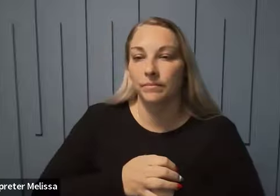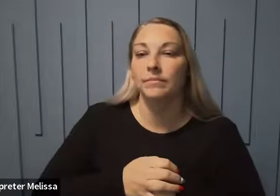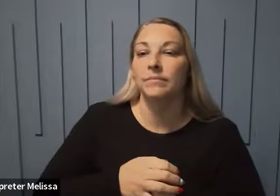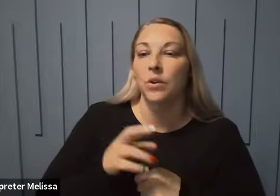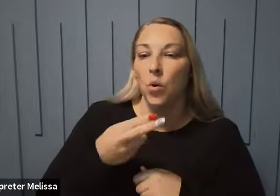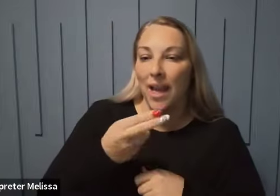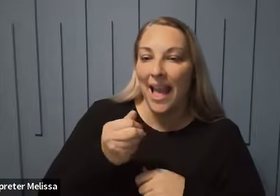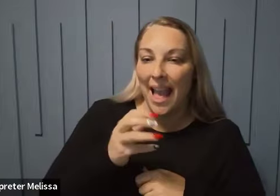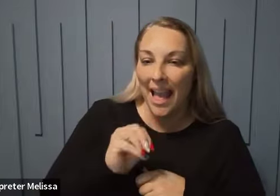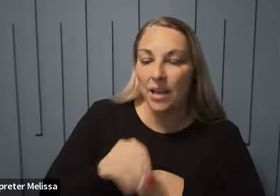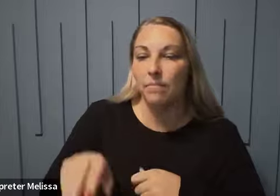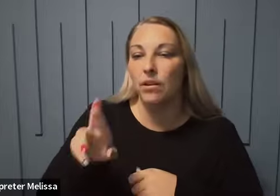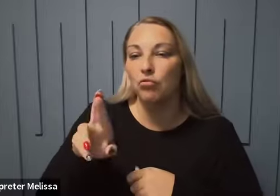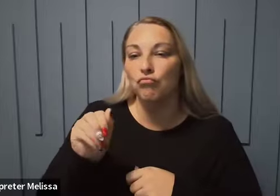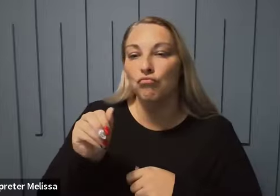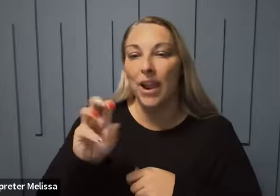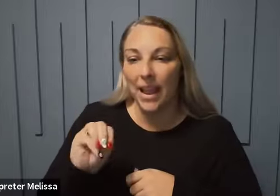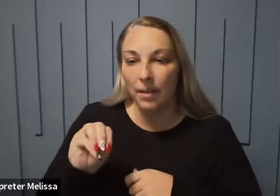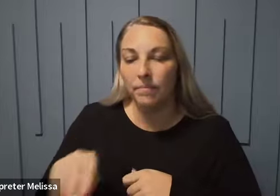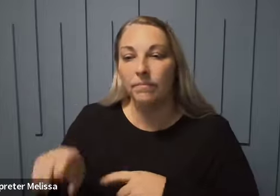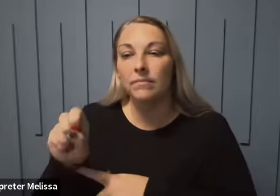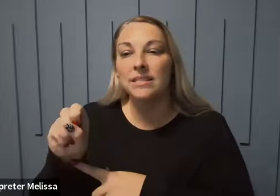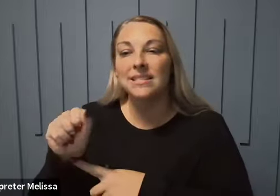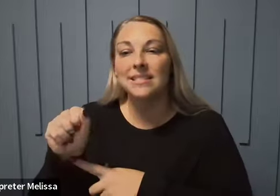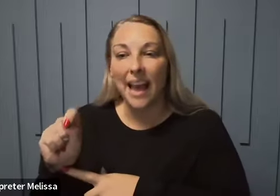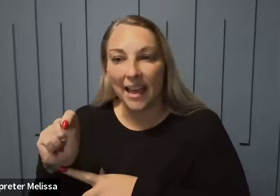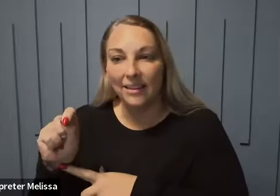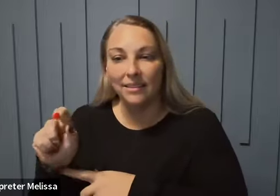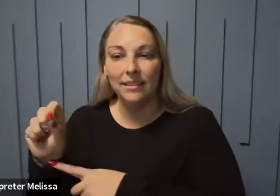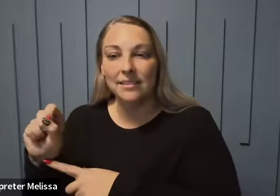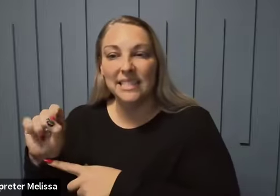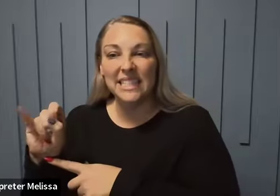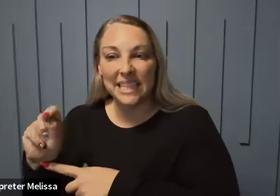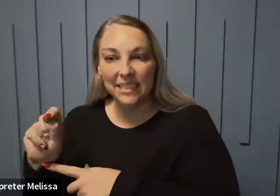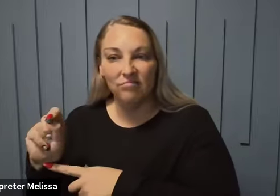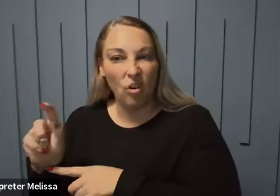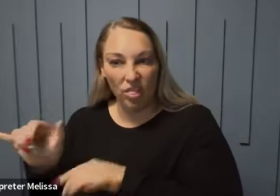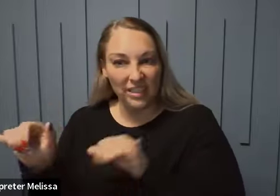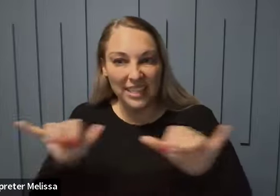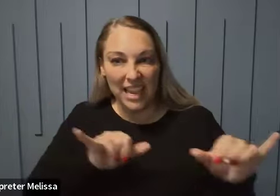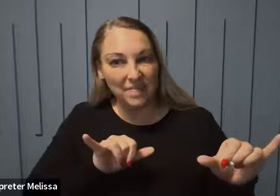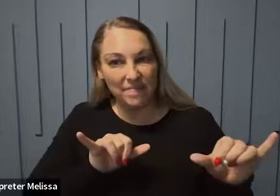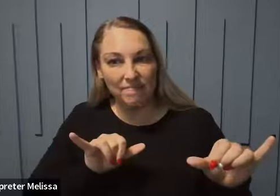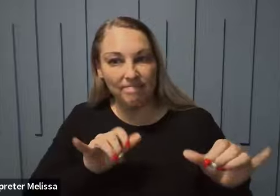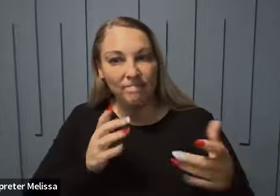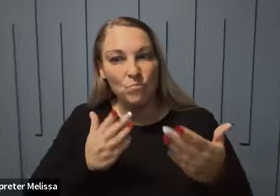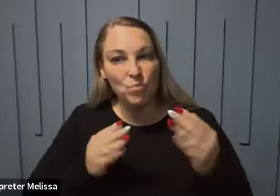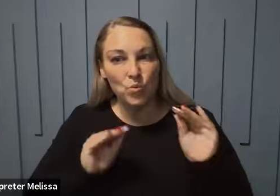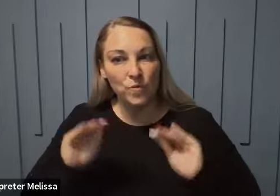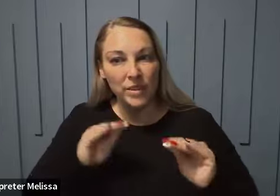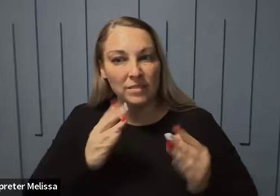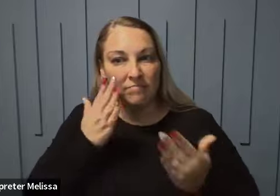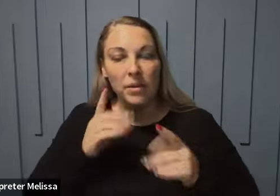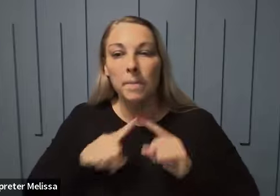sit. So that is important for using Cued American English and why you have to have mouth movements.